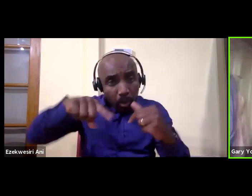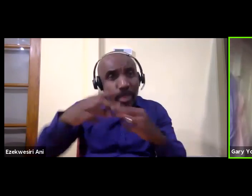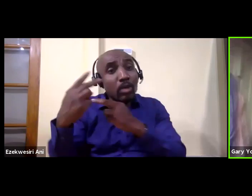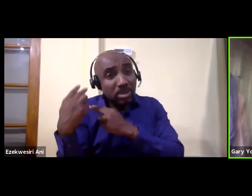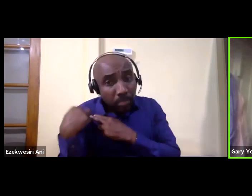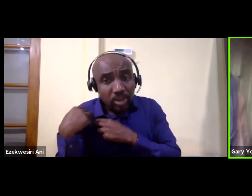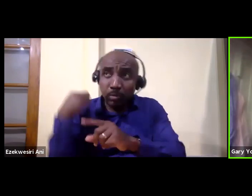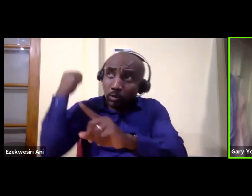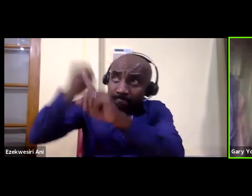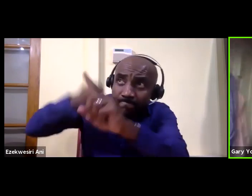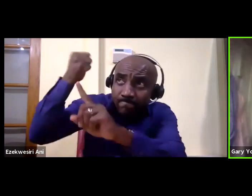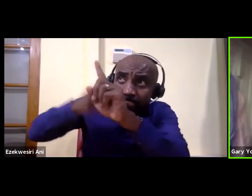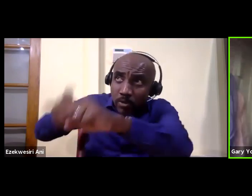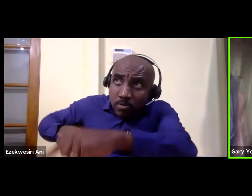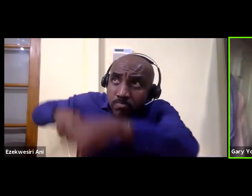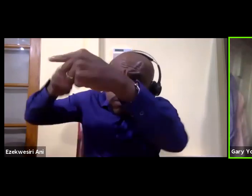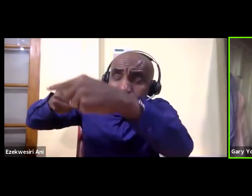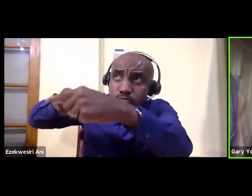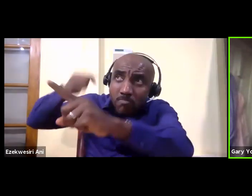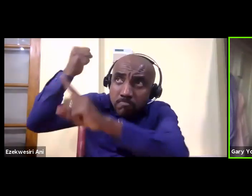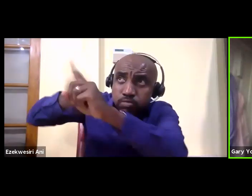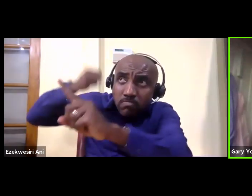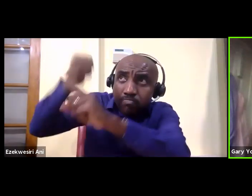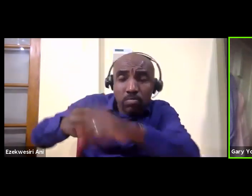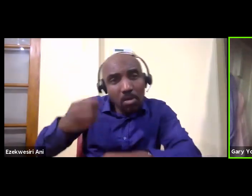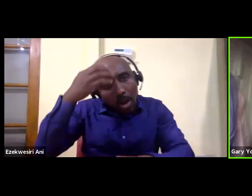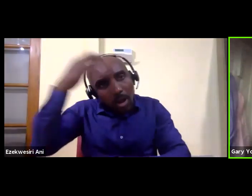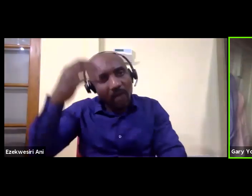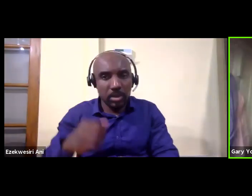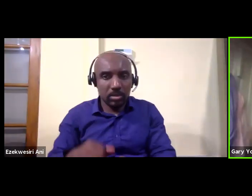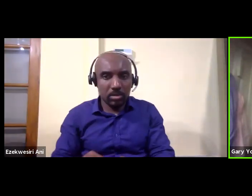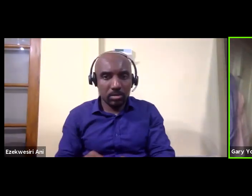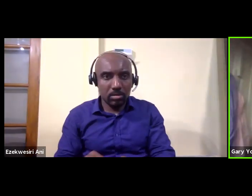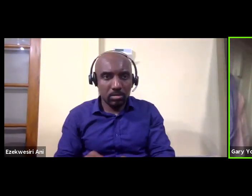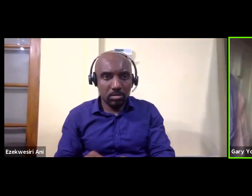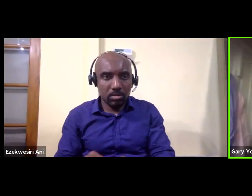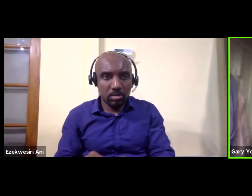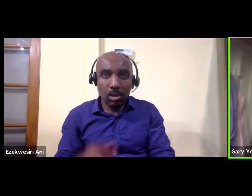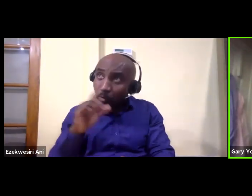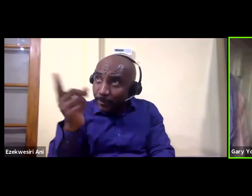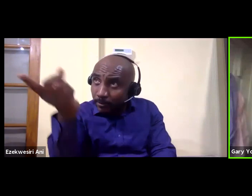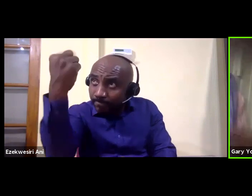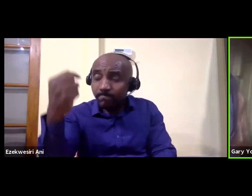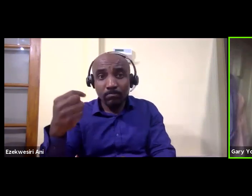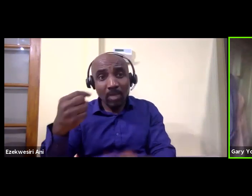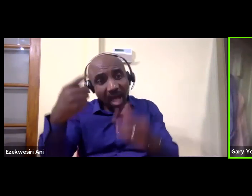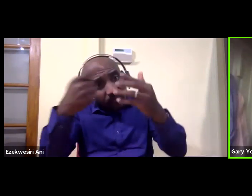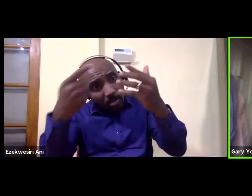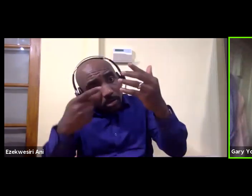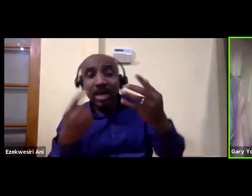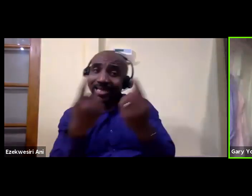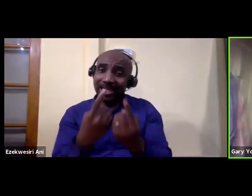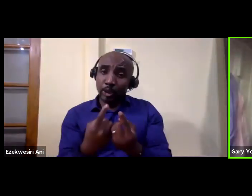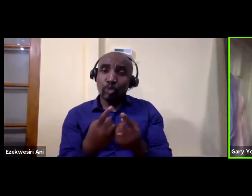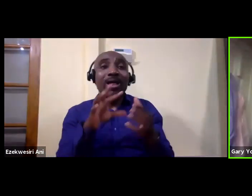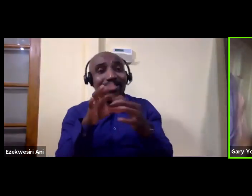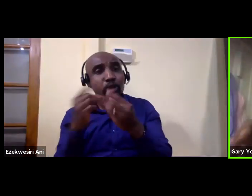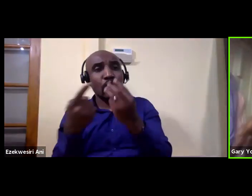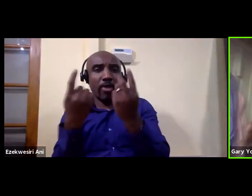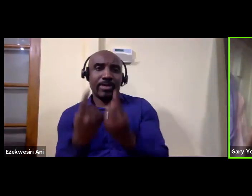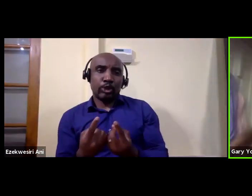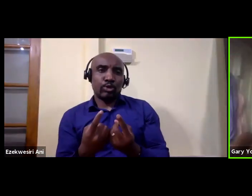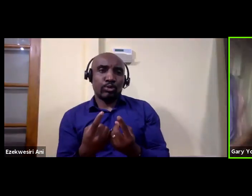on, this government to address this issue as it connects to other issues,